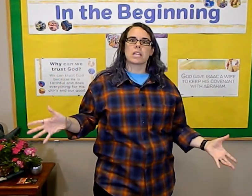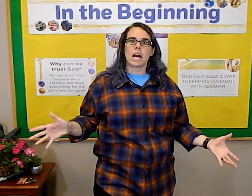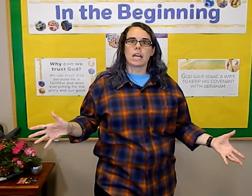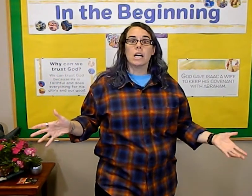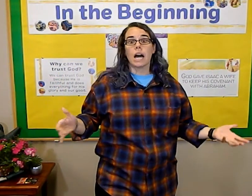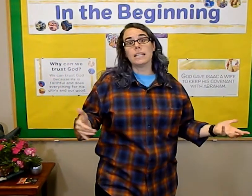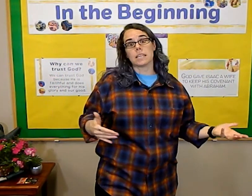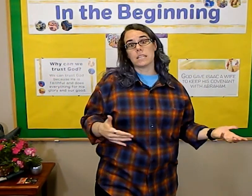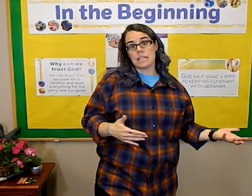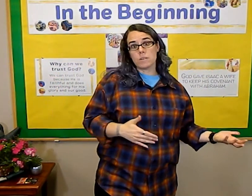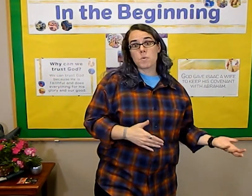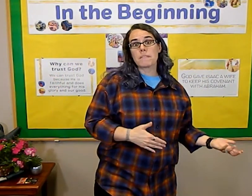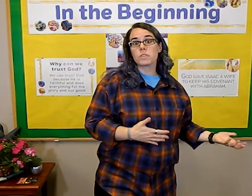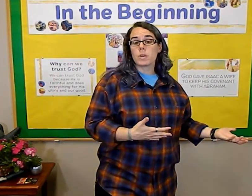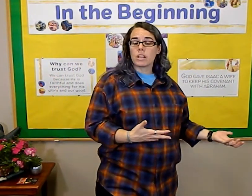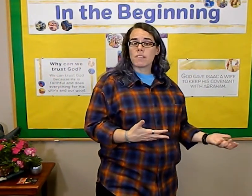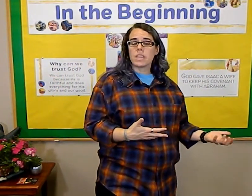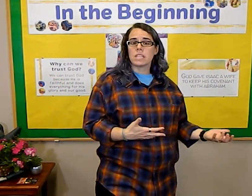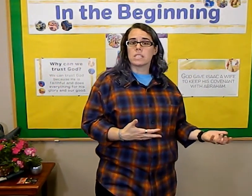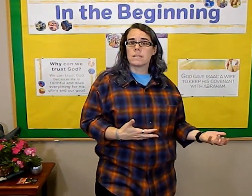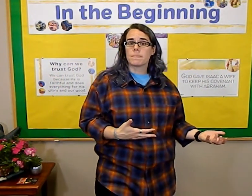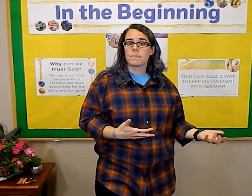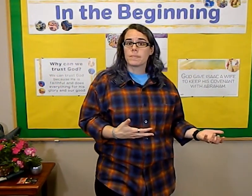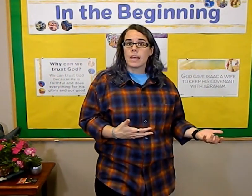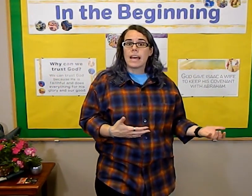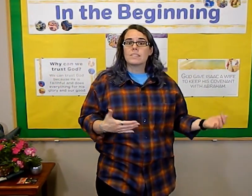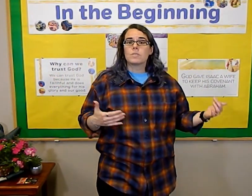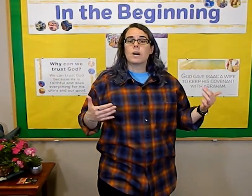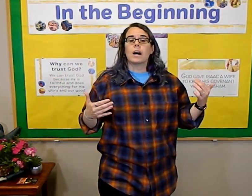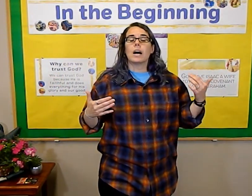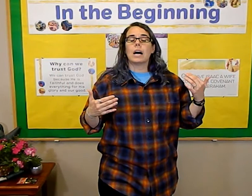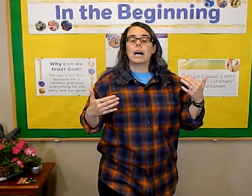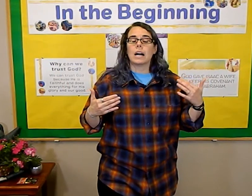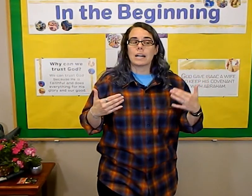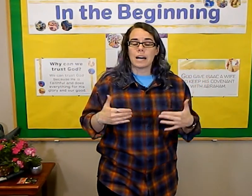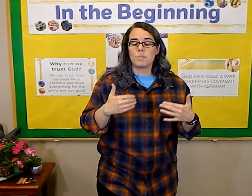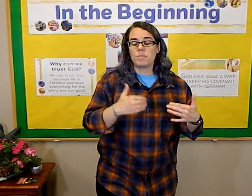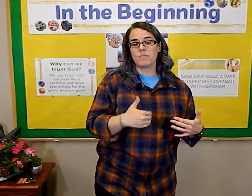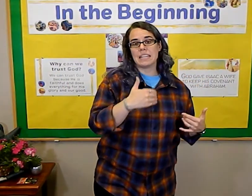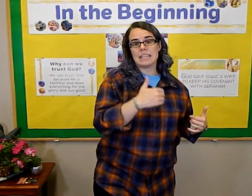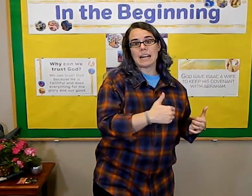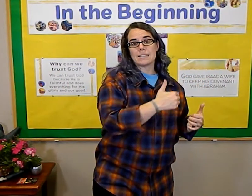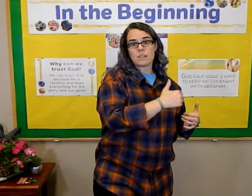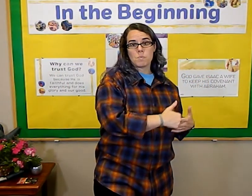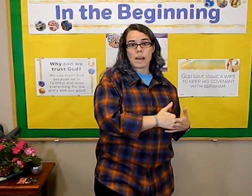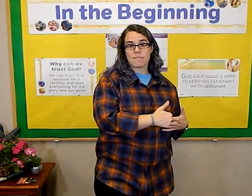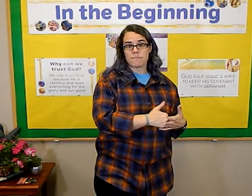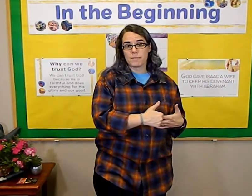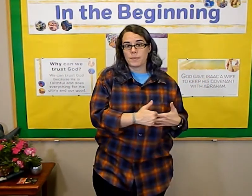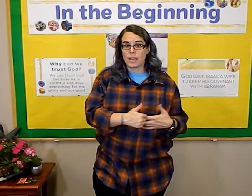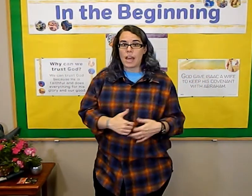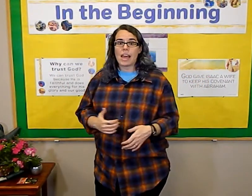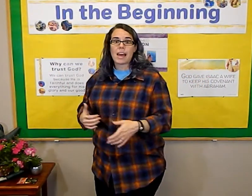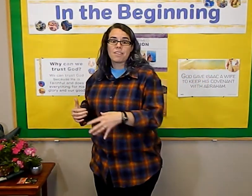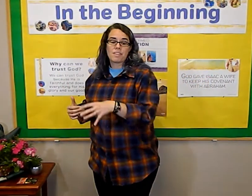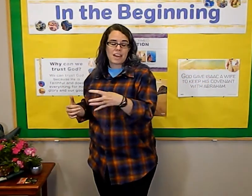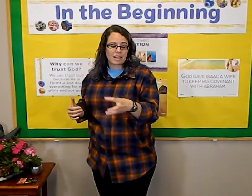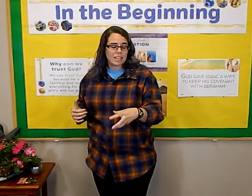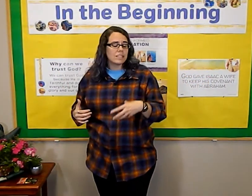sky, Isaac needed a wife so he could have kids. And so God provided Isaac a wife. And they had kids, and